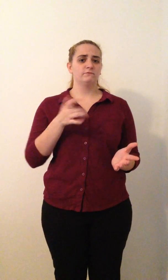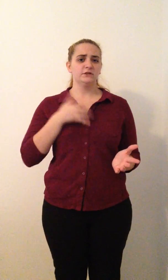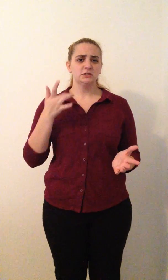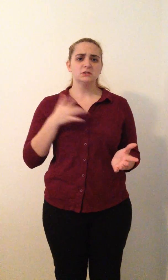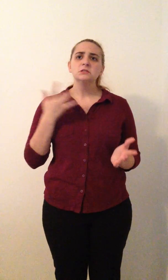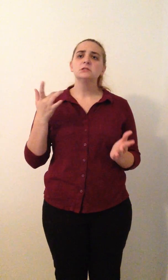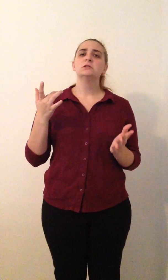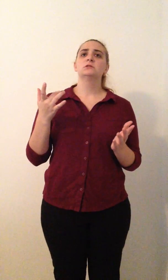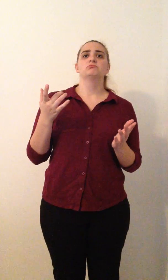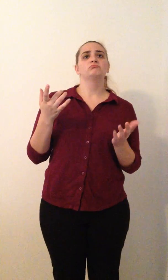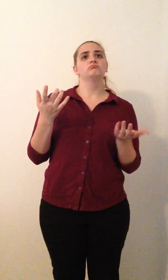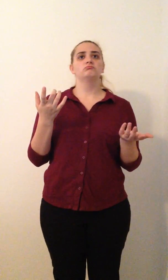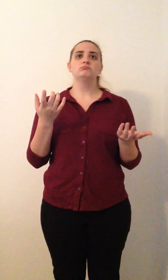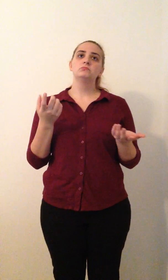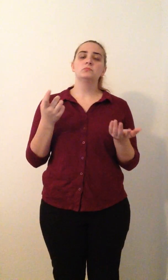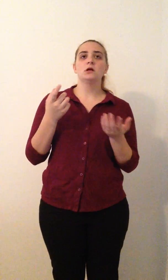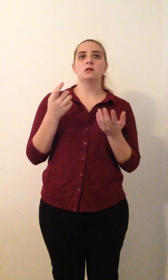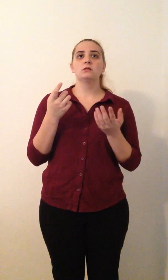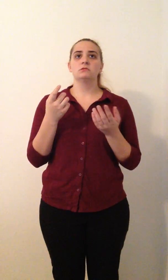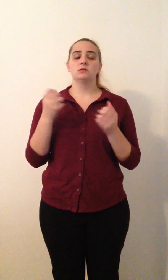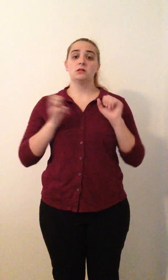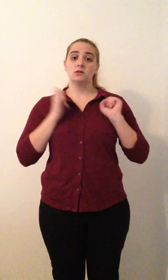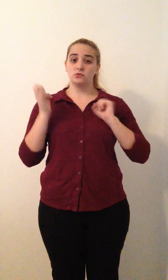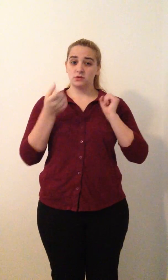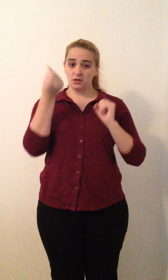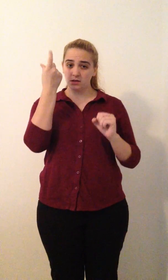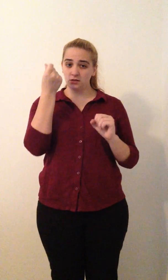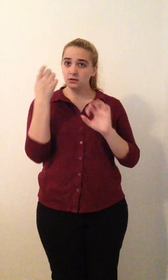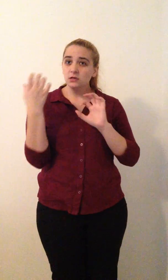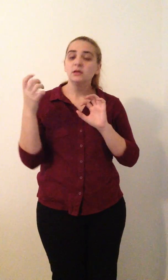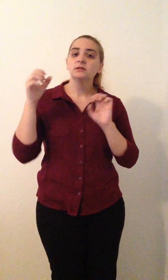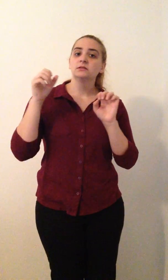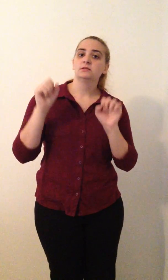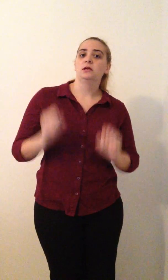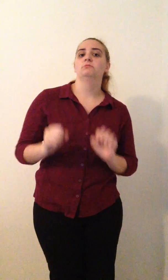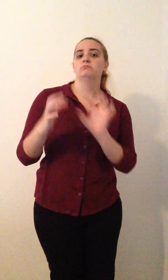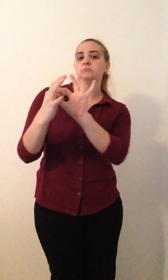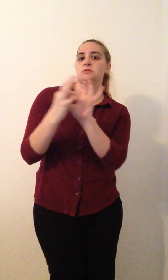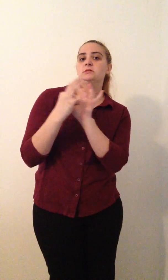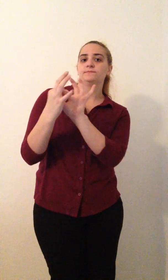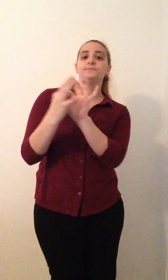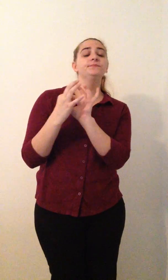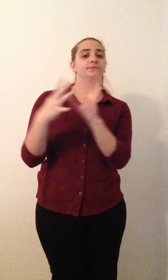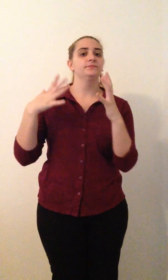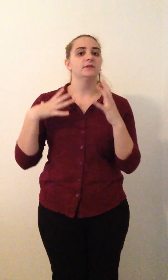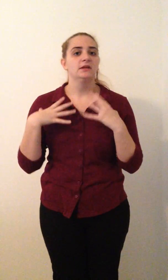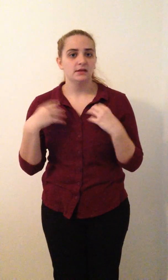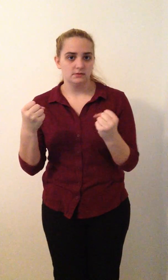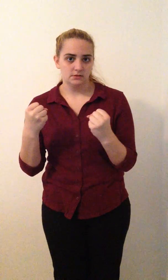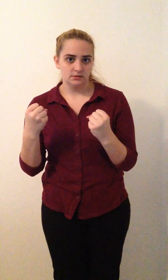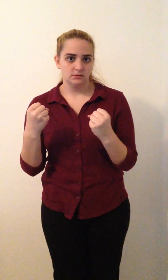a good love relationship, and you'll learn the skills to making